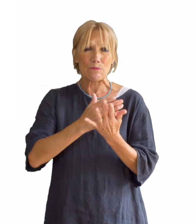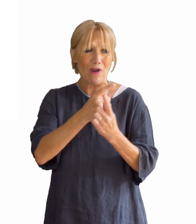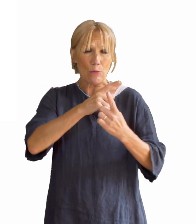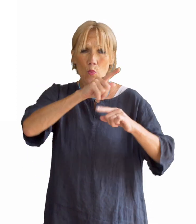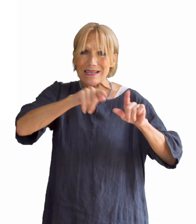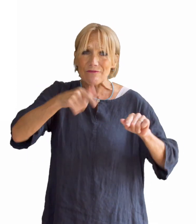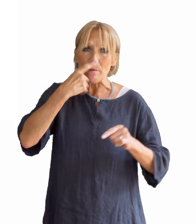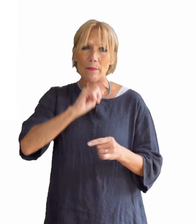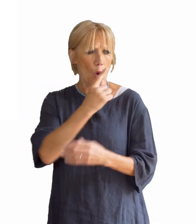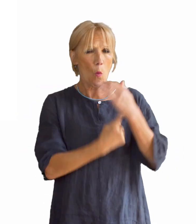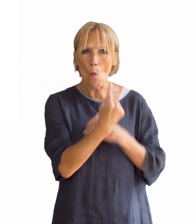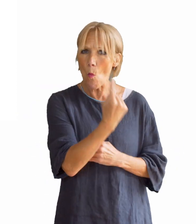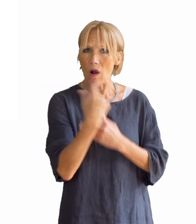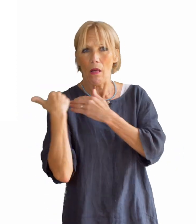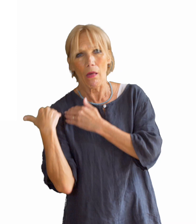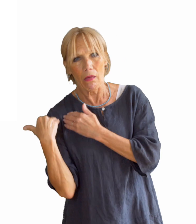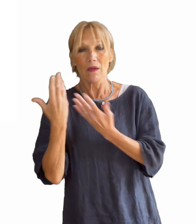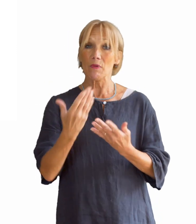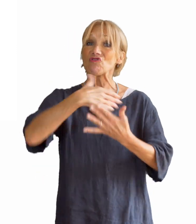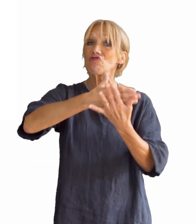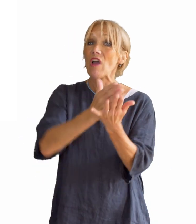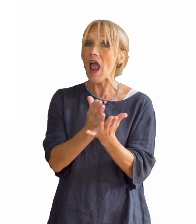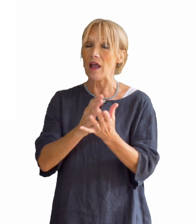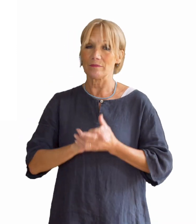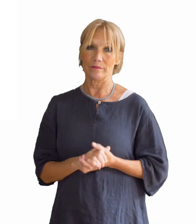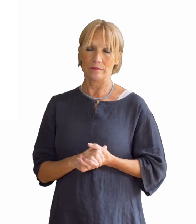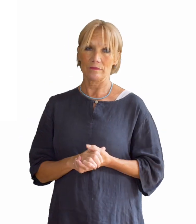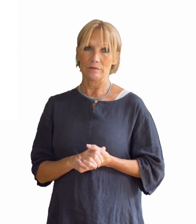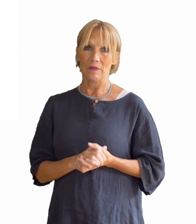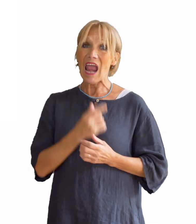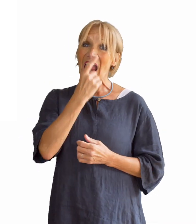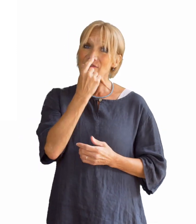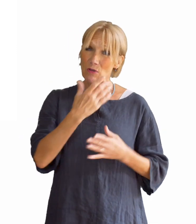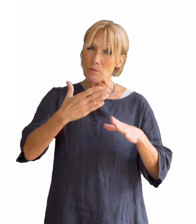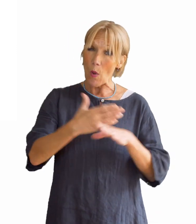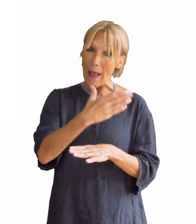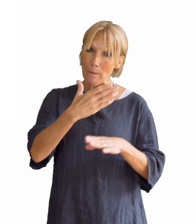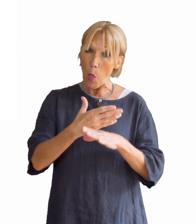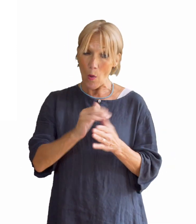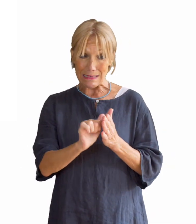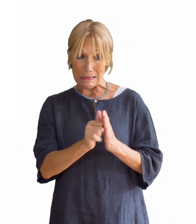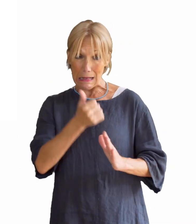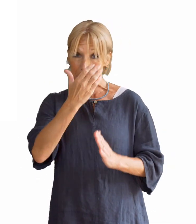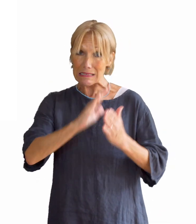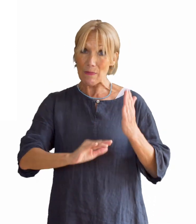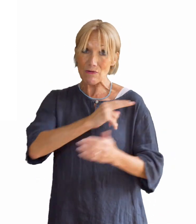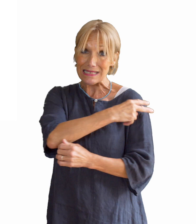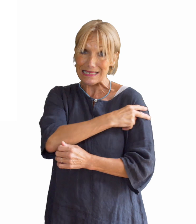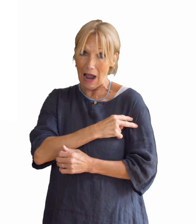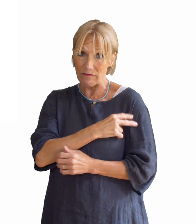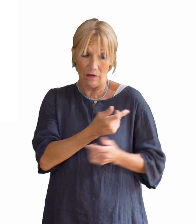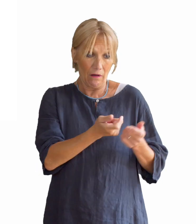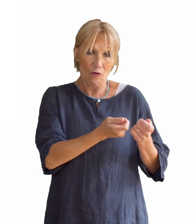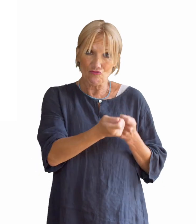fall upon one person. If possible, employ skilled and experienced staff to run your centre, but be clear about